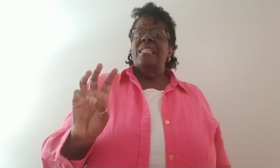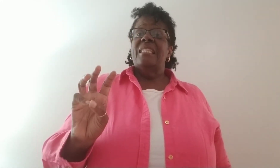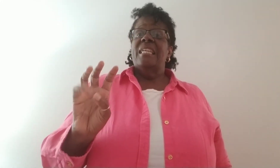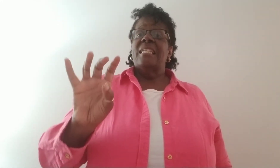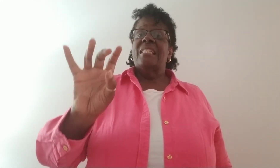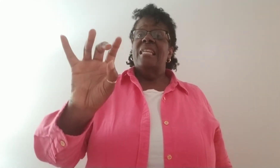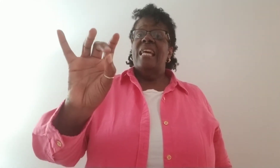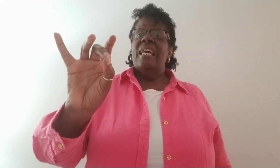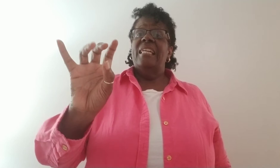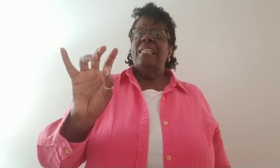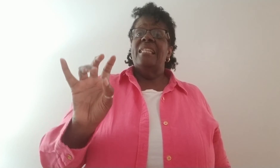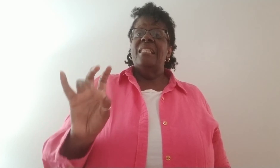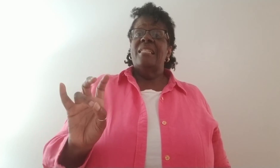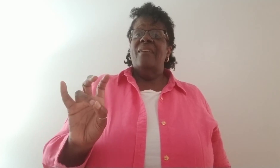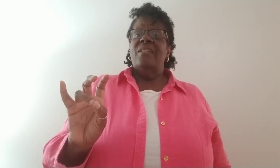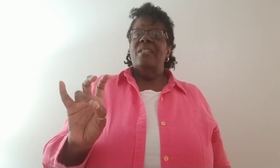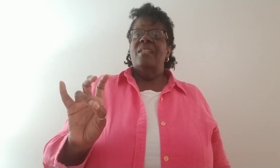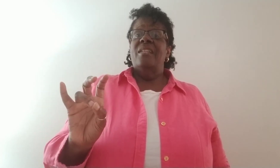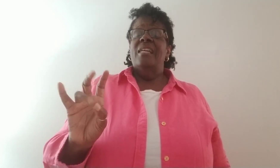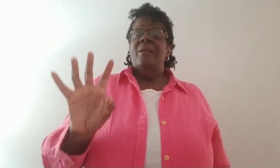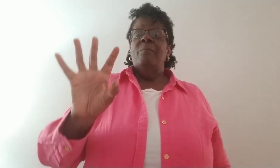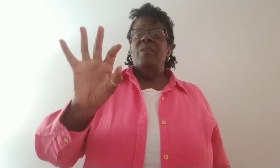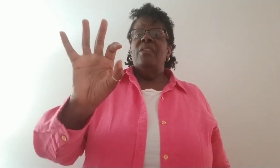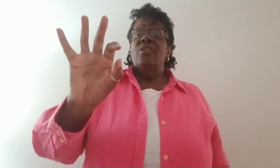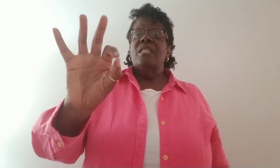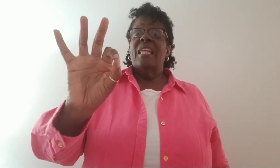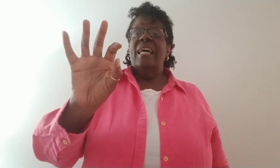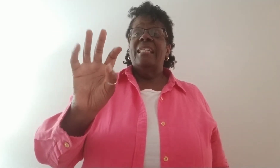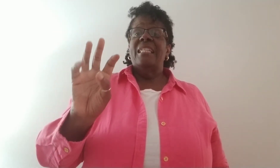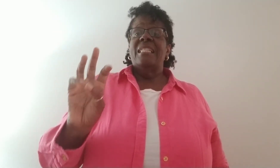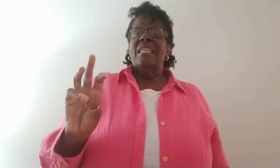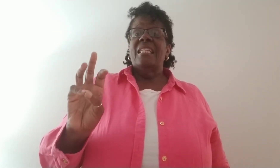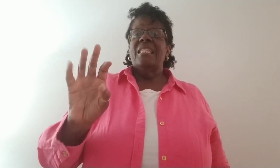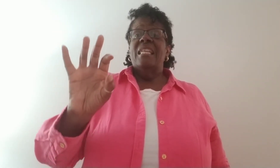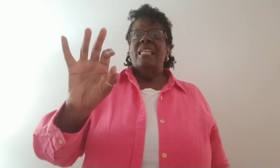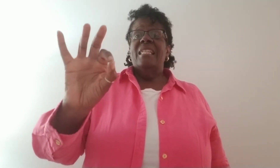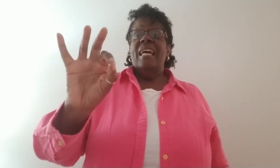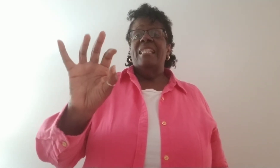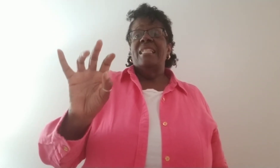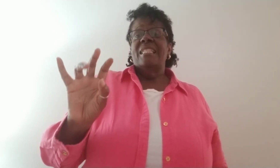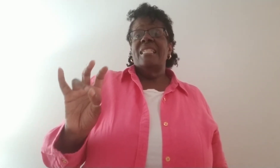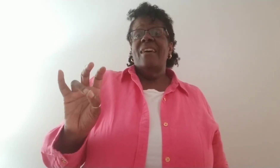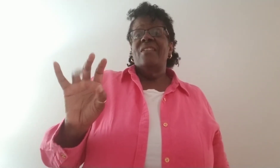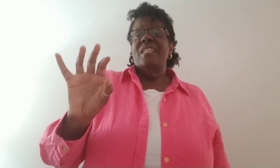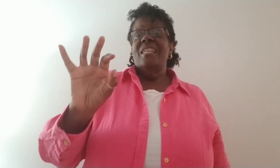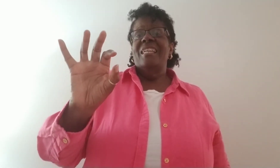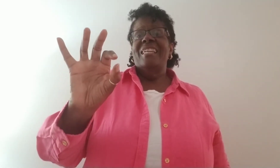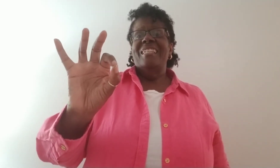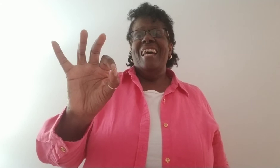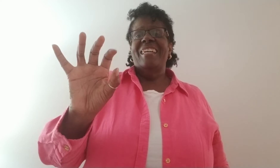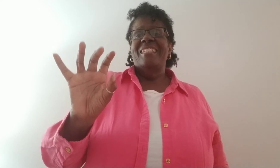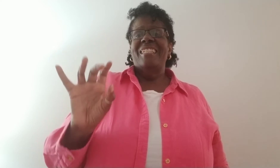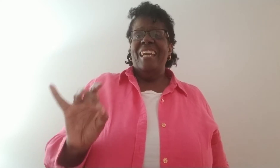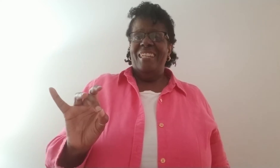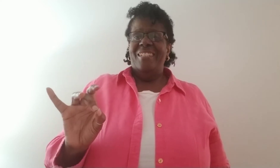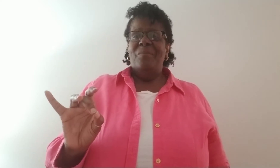86, 87. Then there's 96, 97, 98.